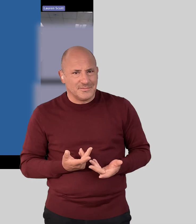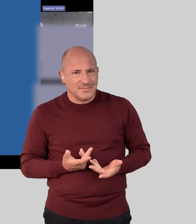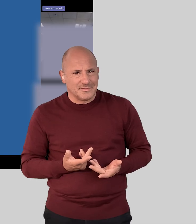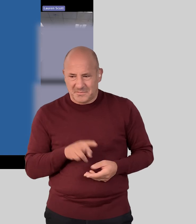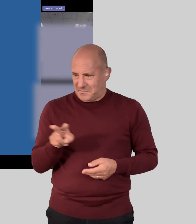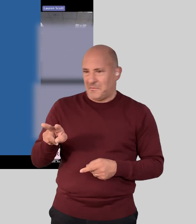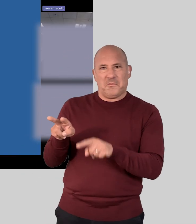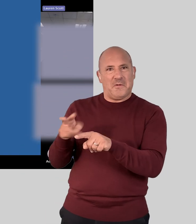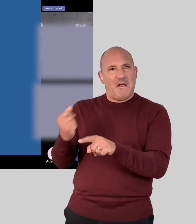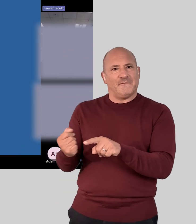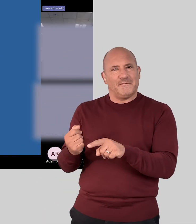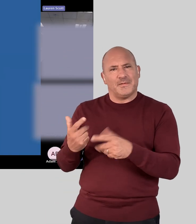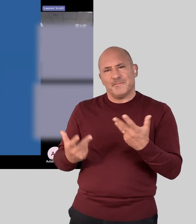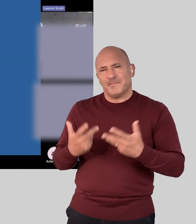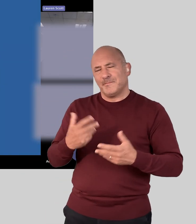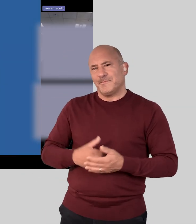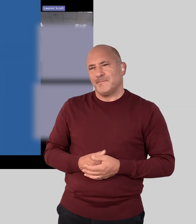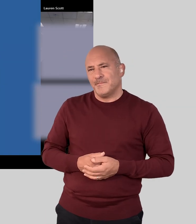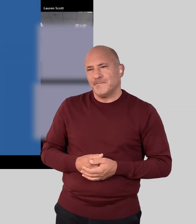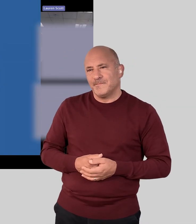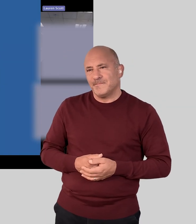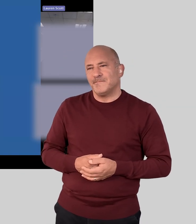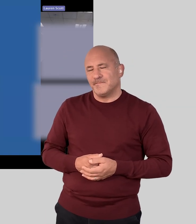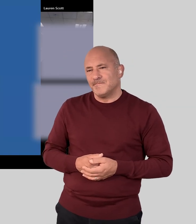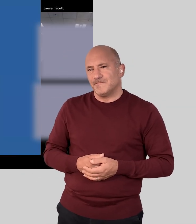that you might not have immediate access to.